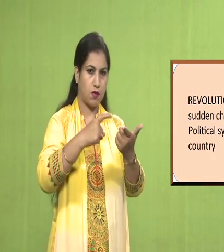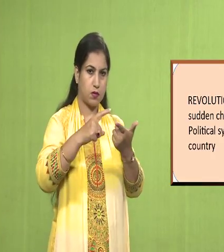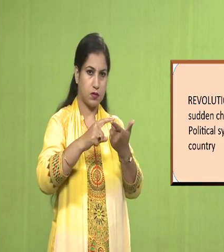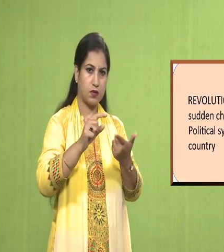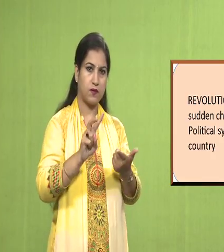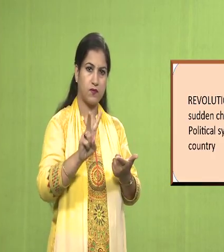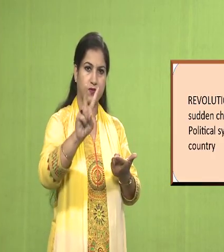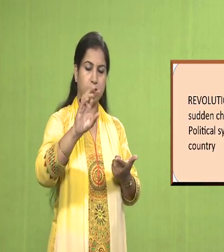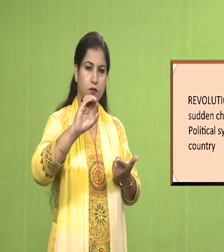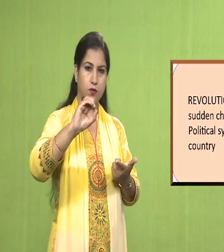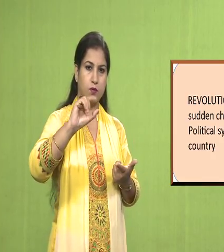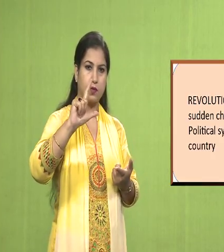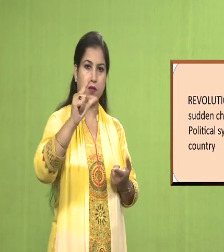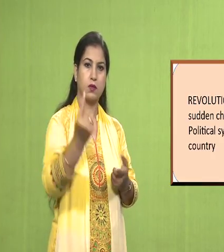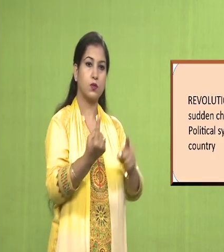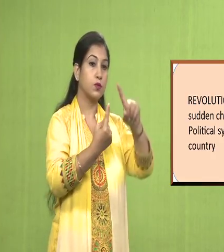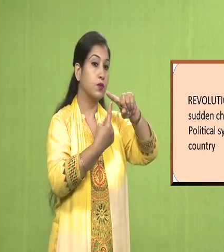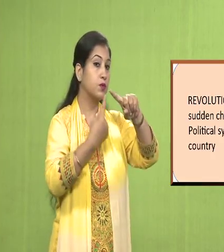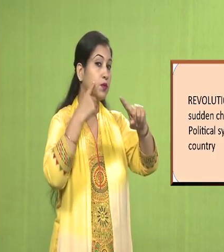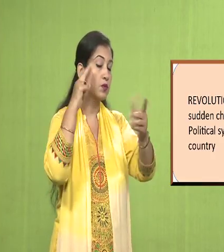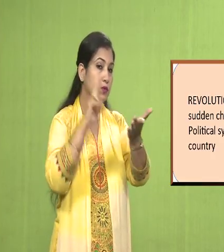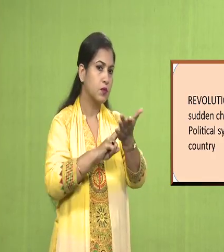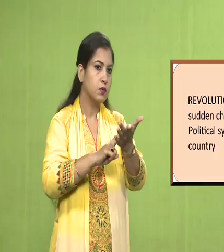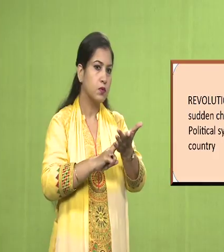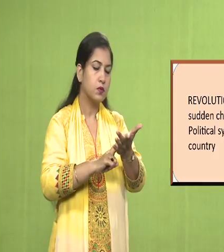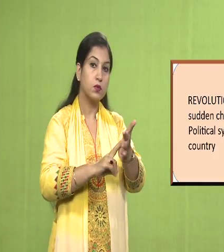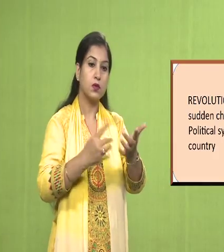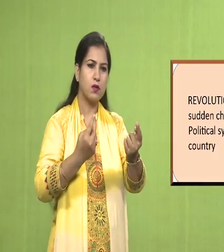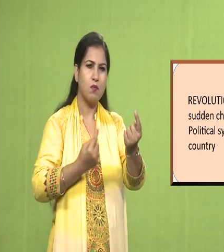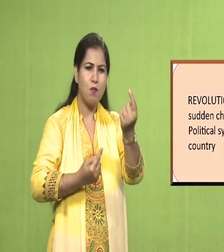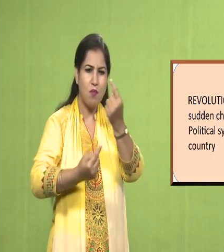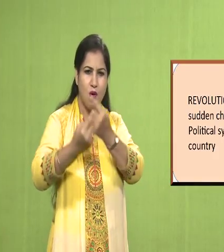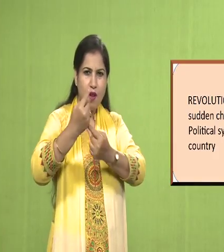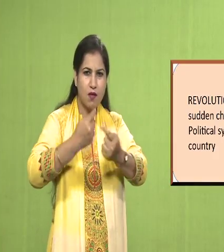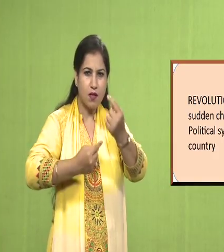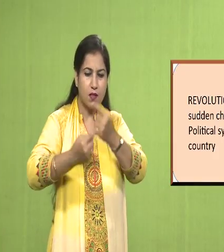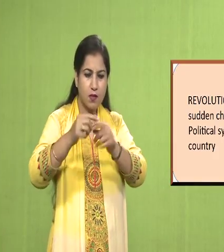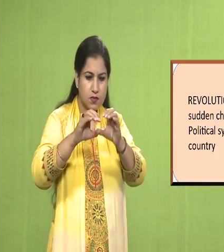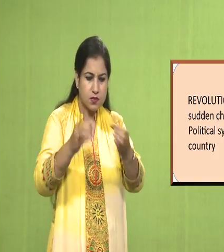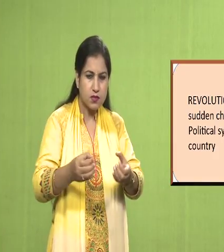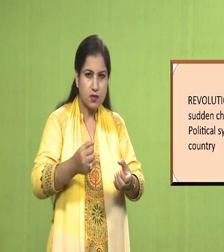is the sudden change in the political system of a country.